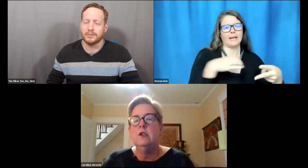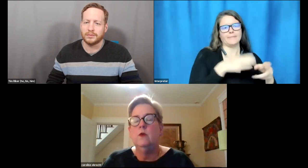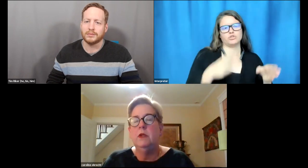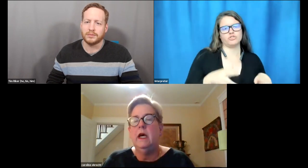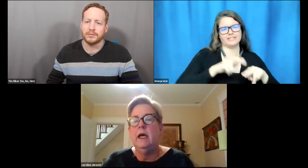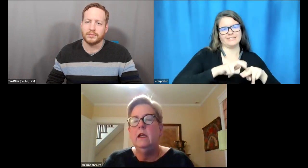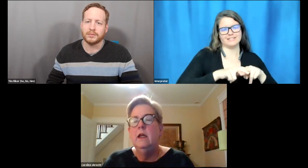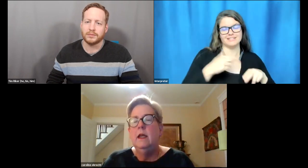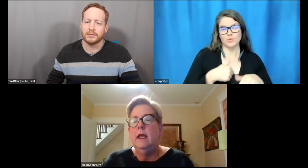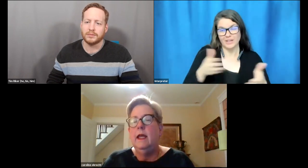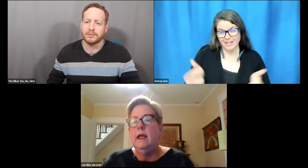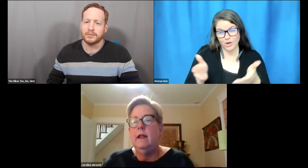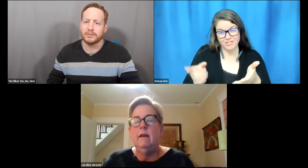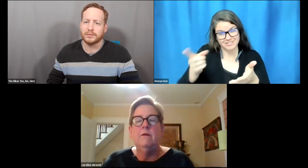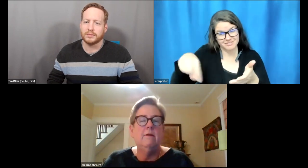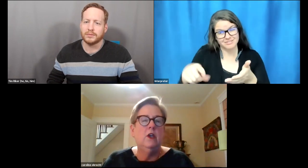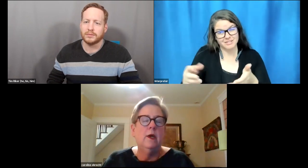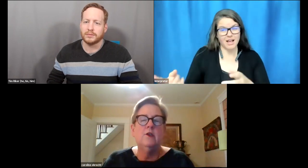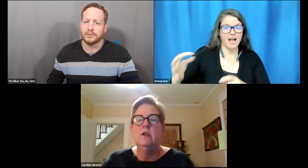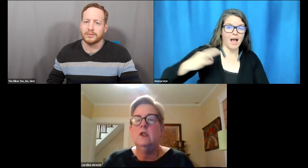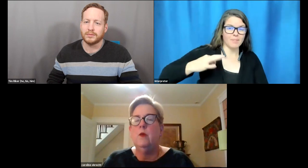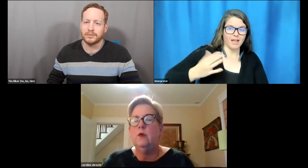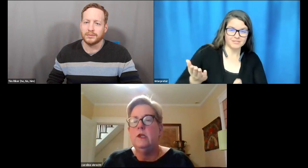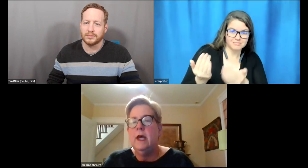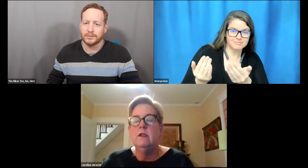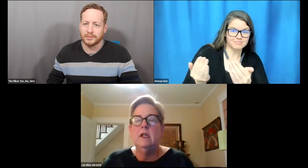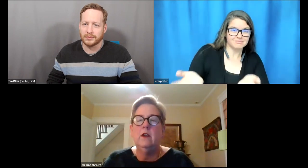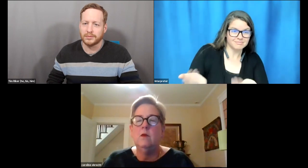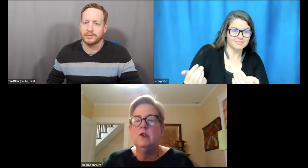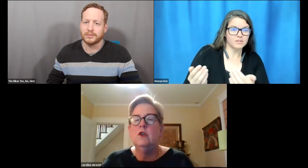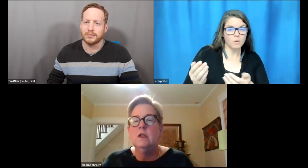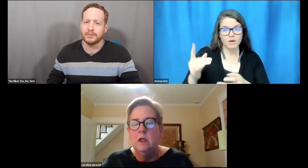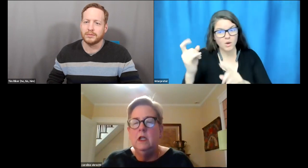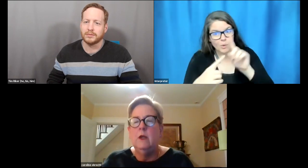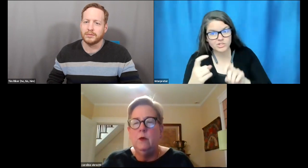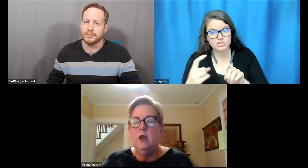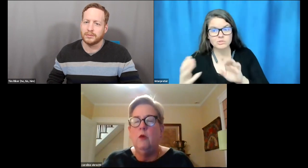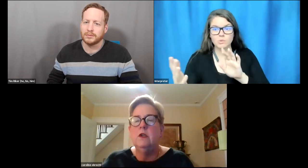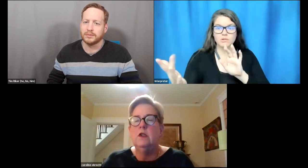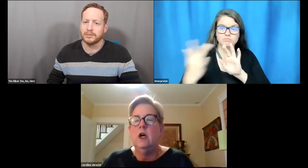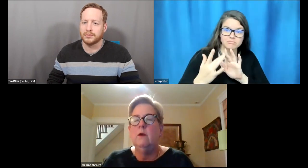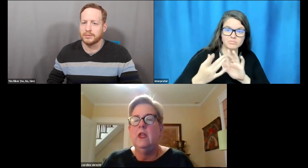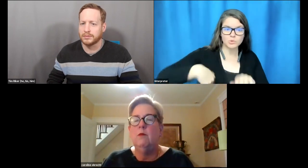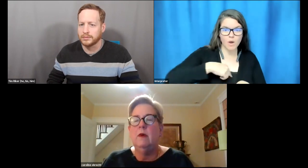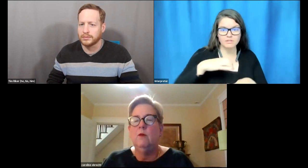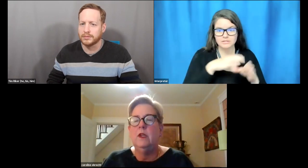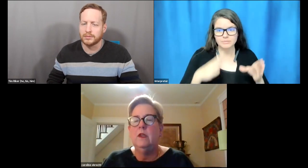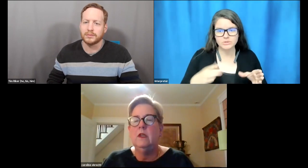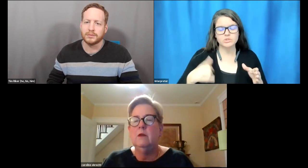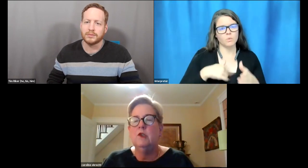to apply. And if they have any questions or want to reach out to any of the commissioners, that we'd be open to talking with them about what this